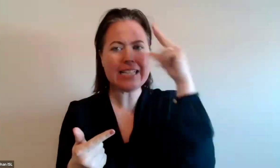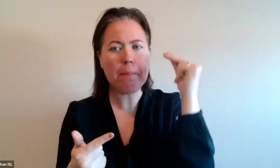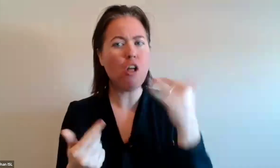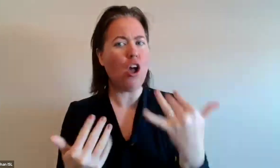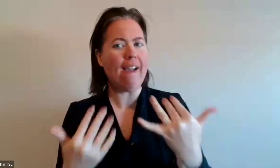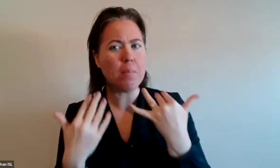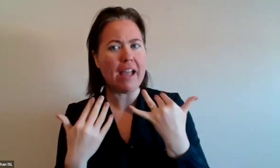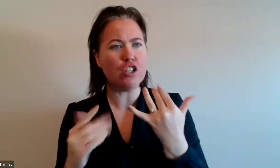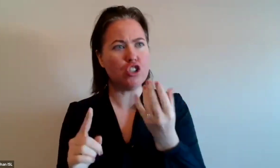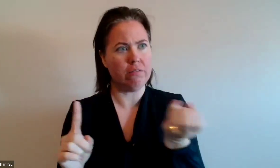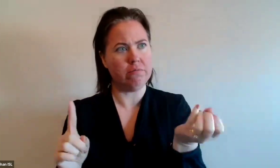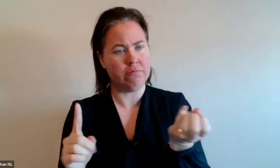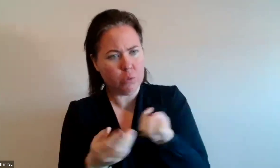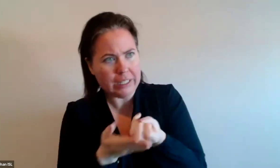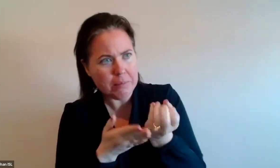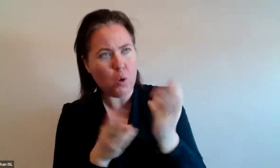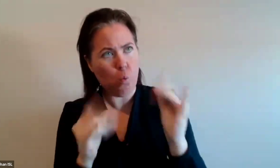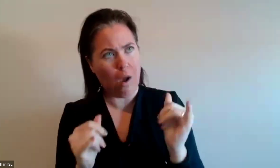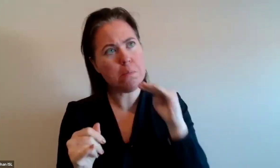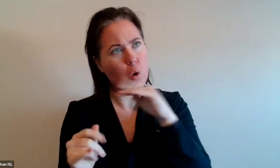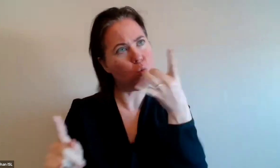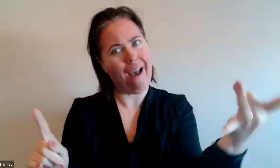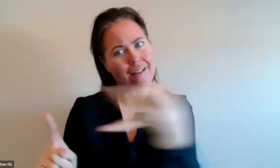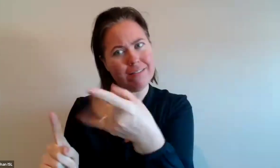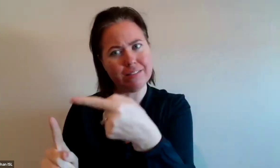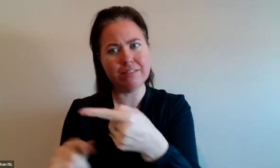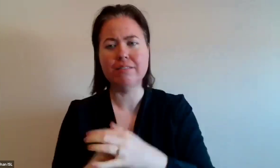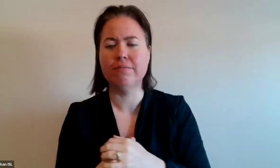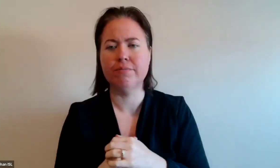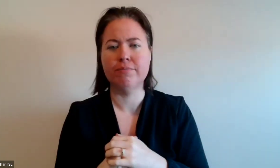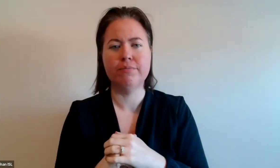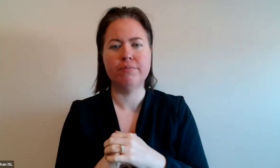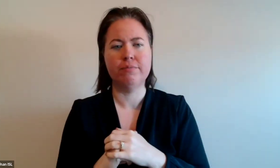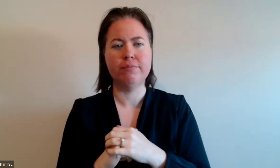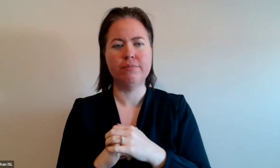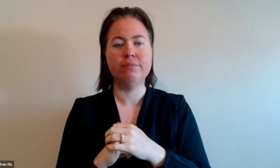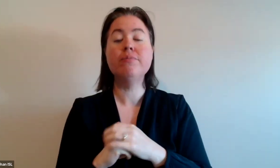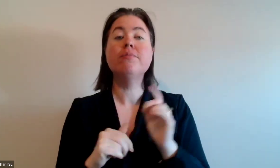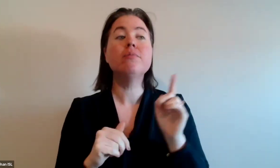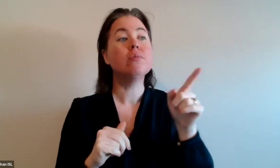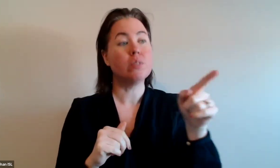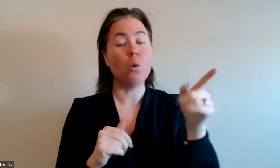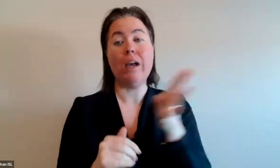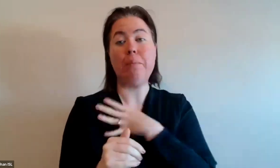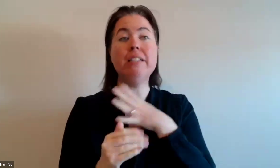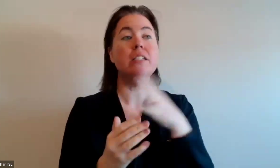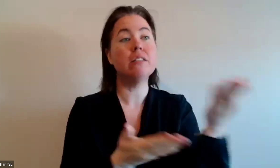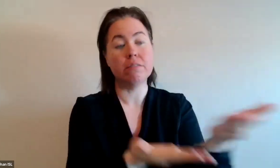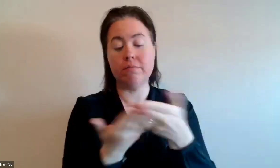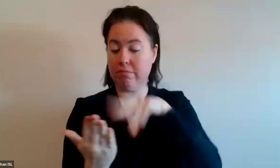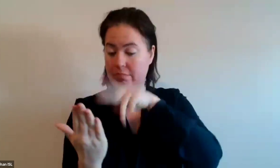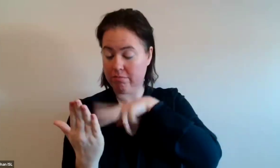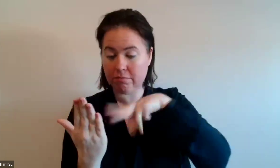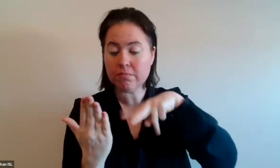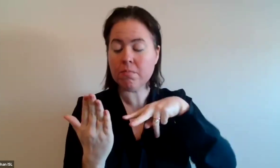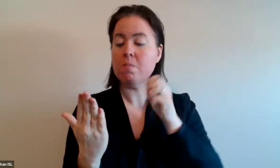to the committee why it's important to ask that question. And then the committee will read all of that information and write its final